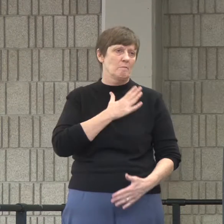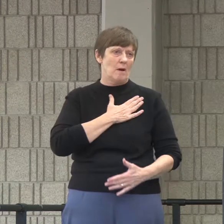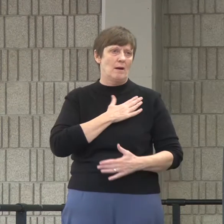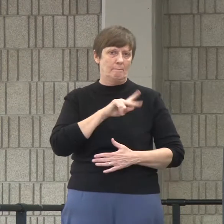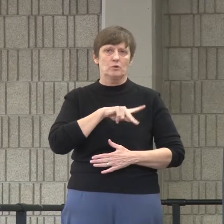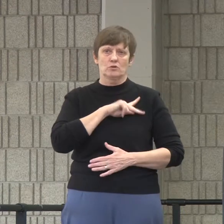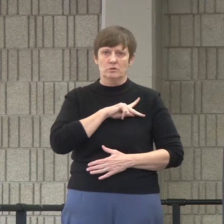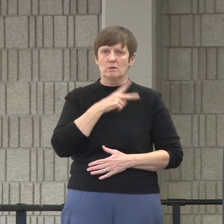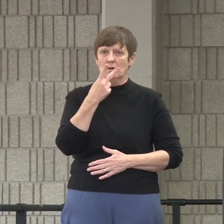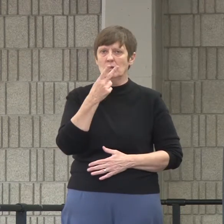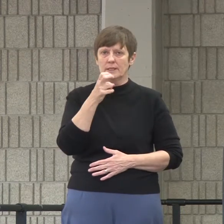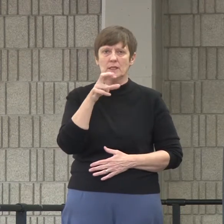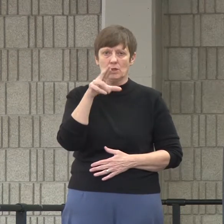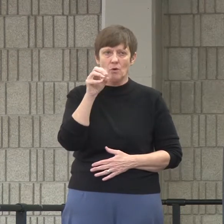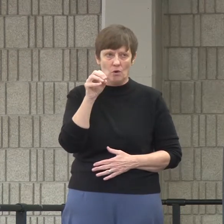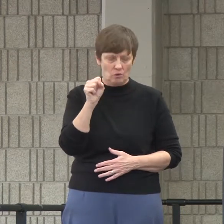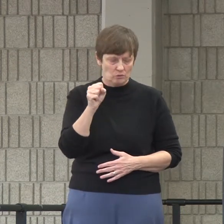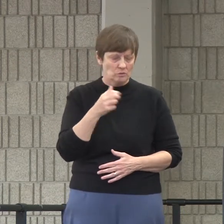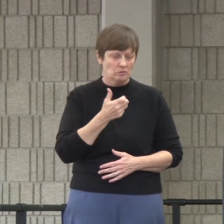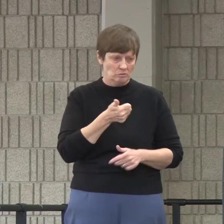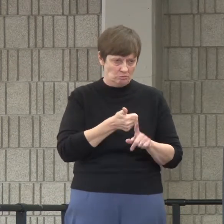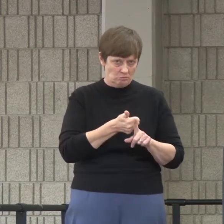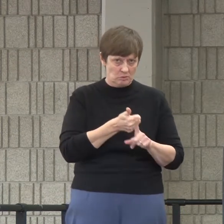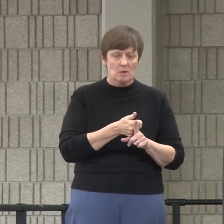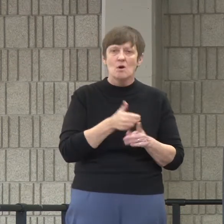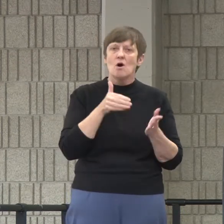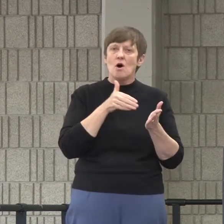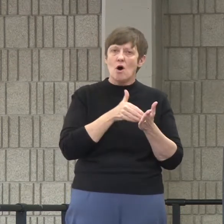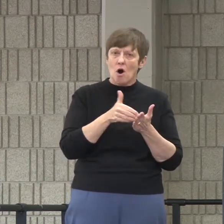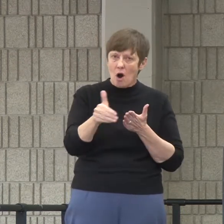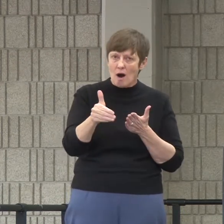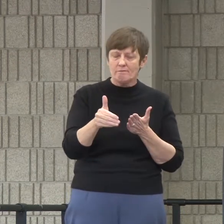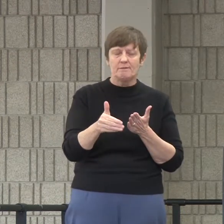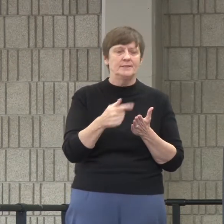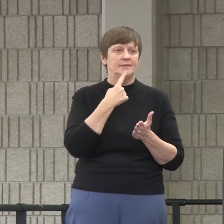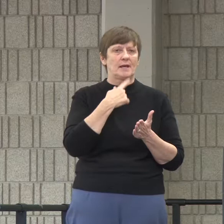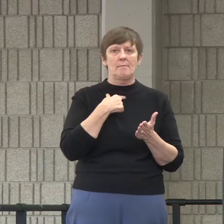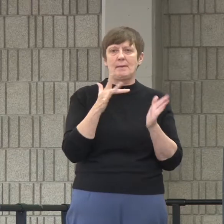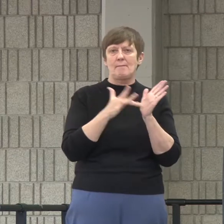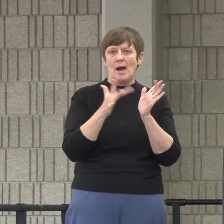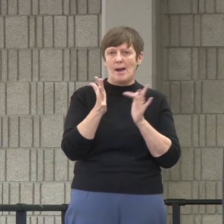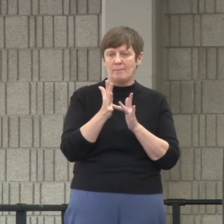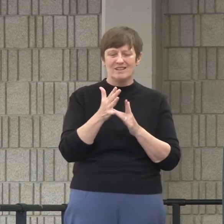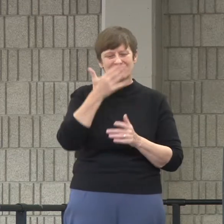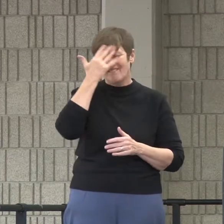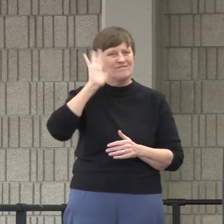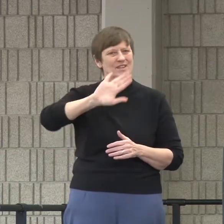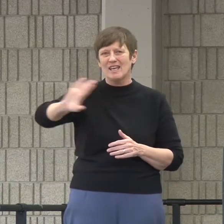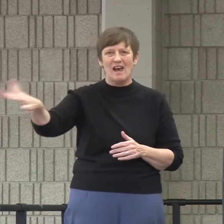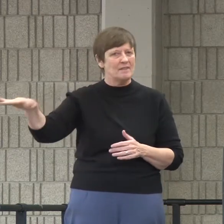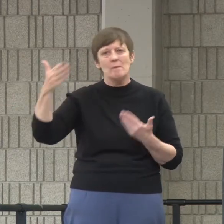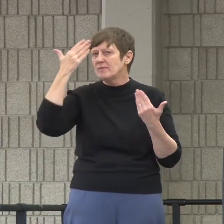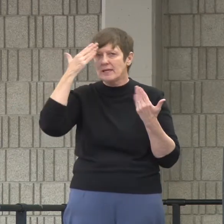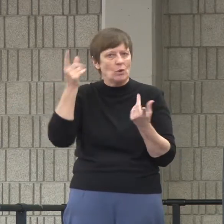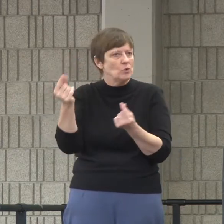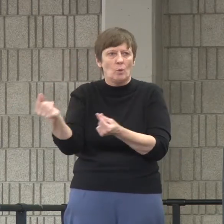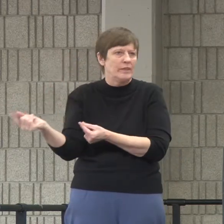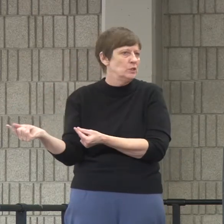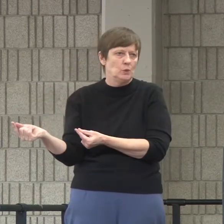well, would often quote the Bible and say, forgive them, because they know not what they